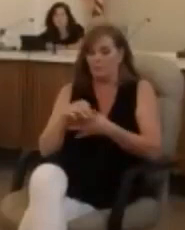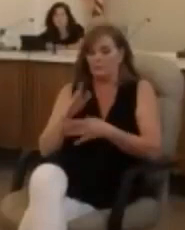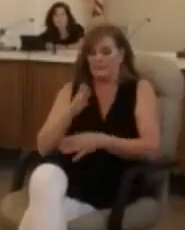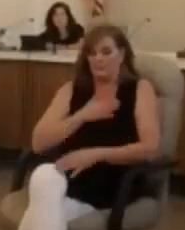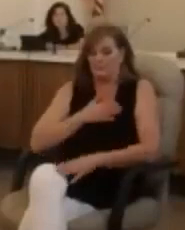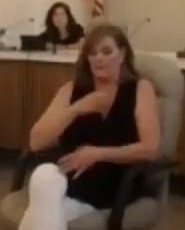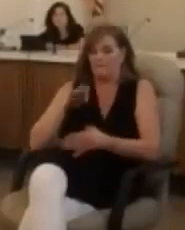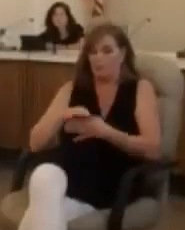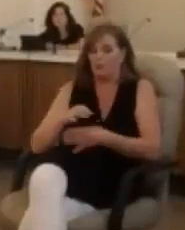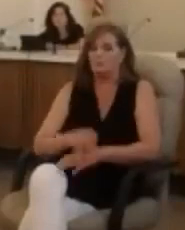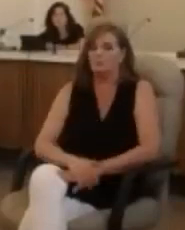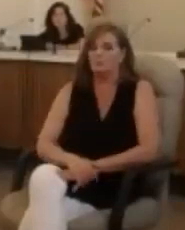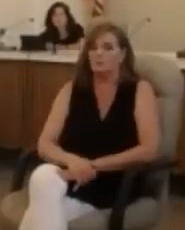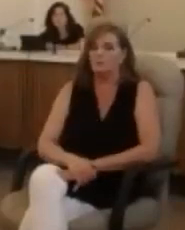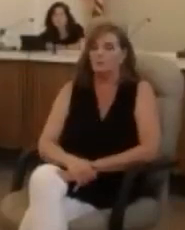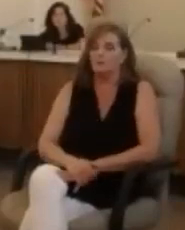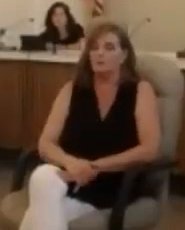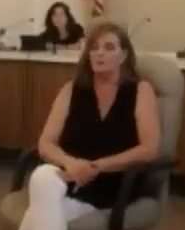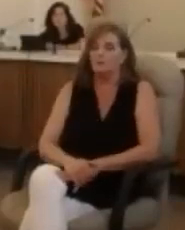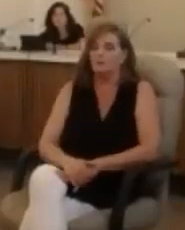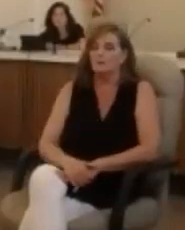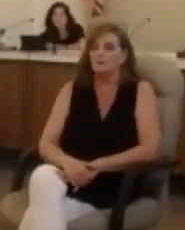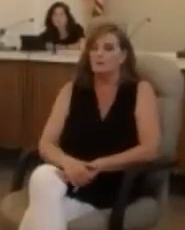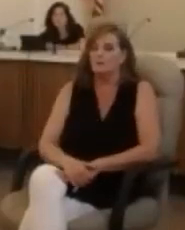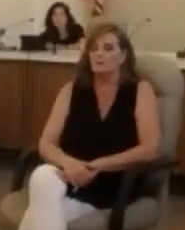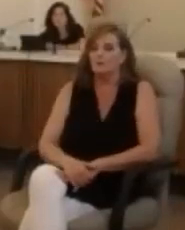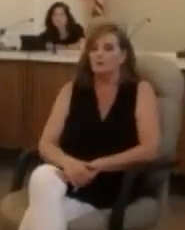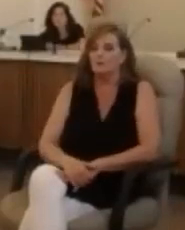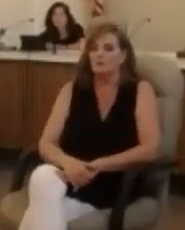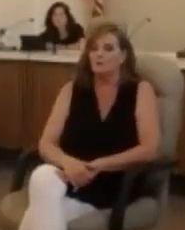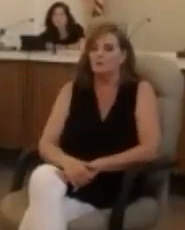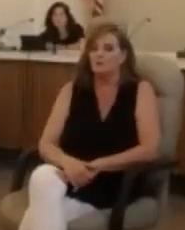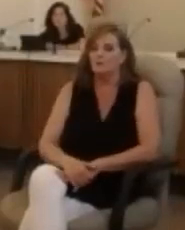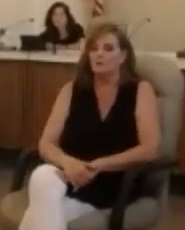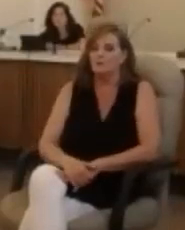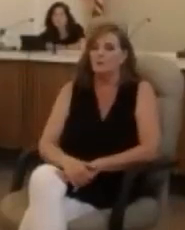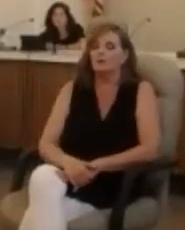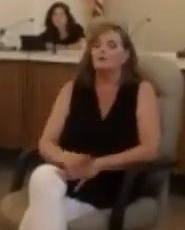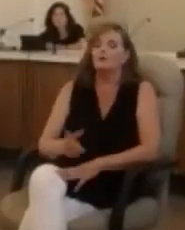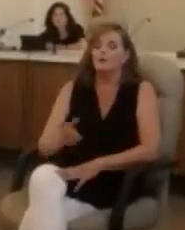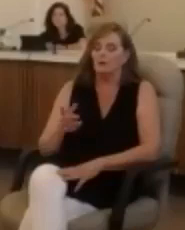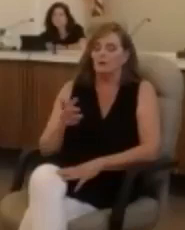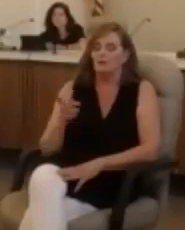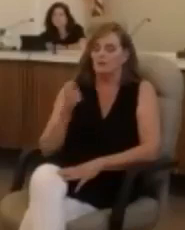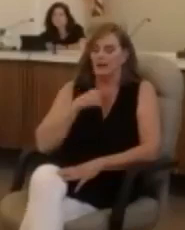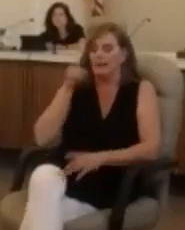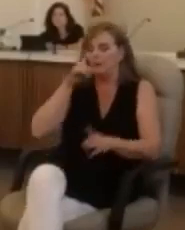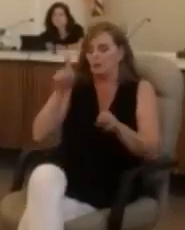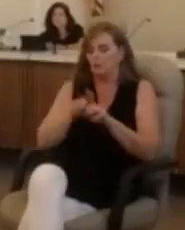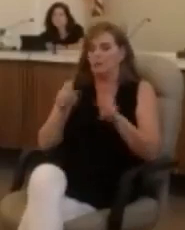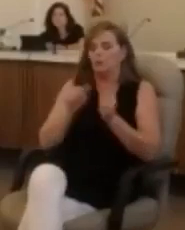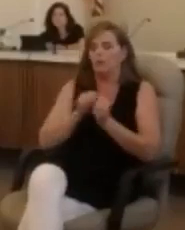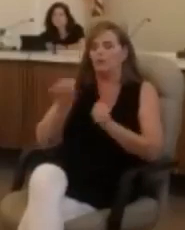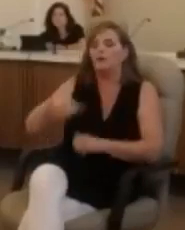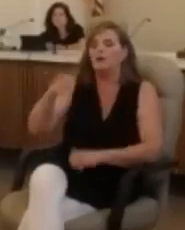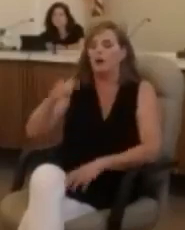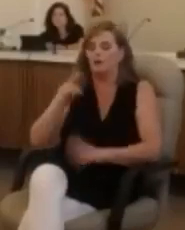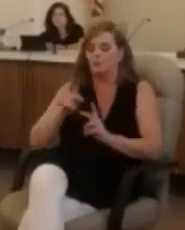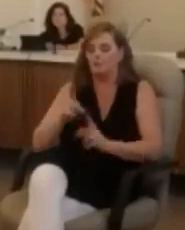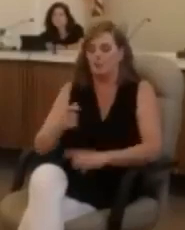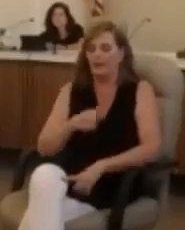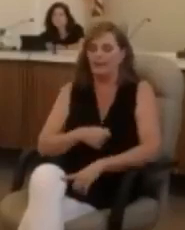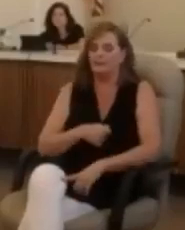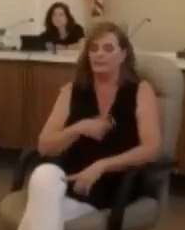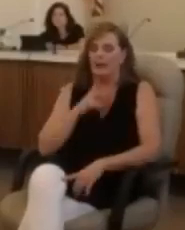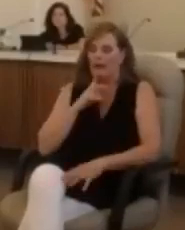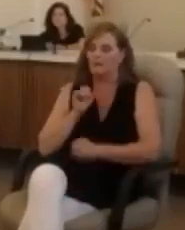vote. I'm going to echo the other board members. I have serious concerns